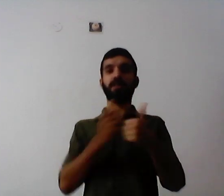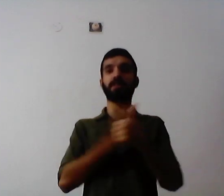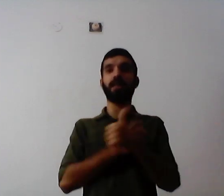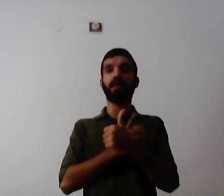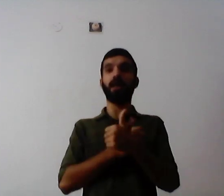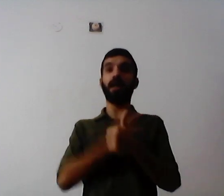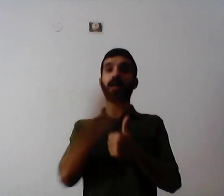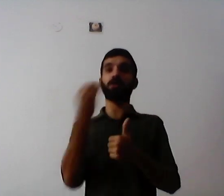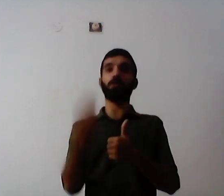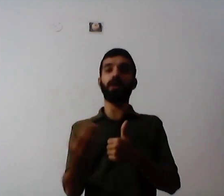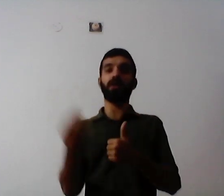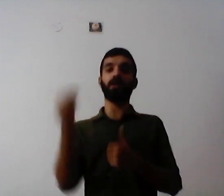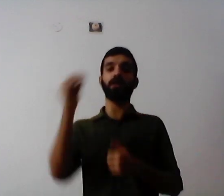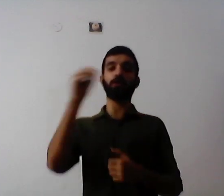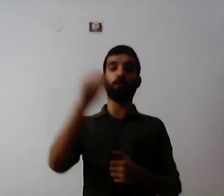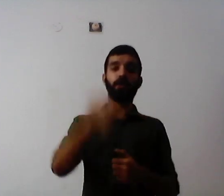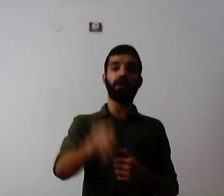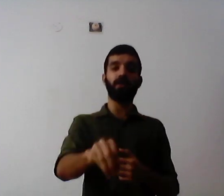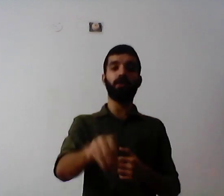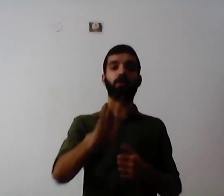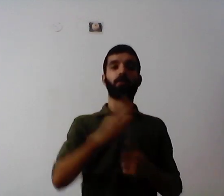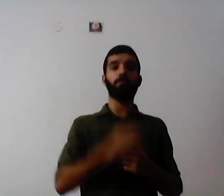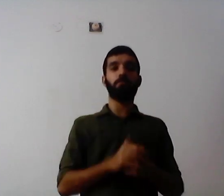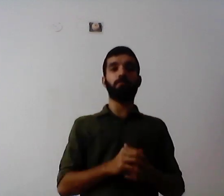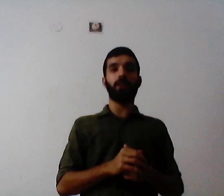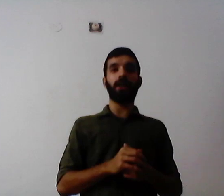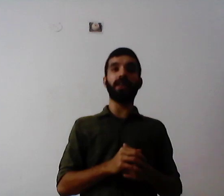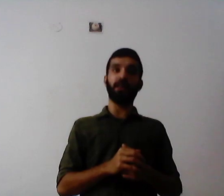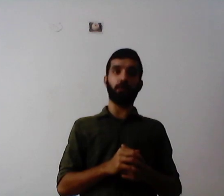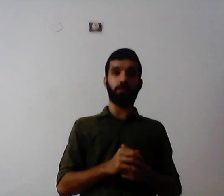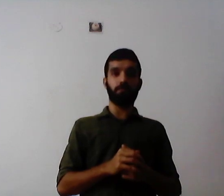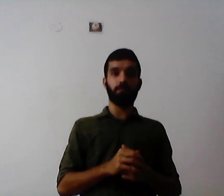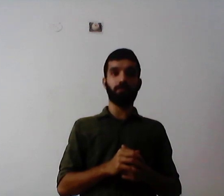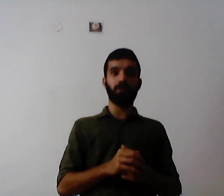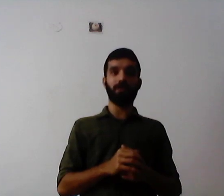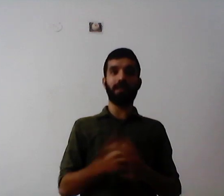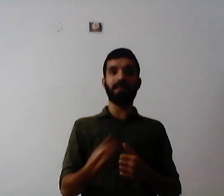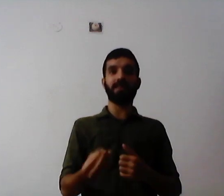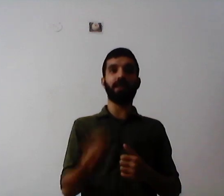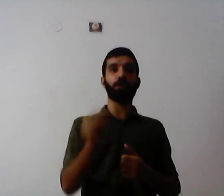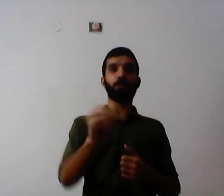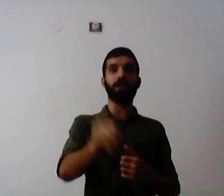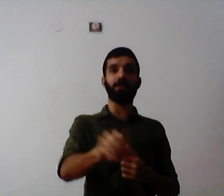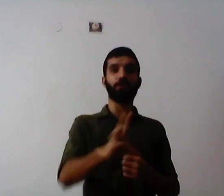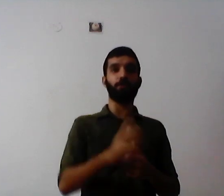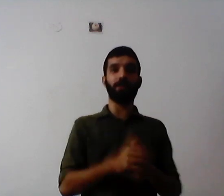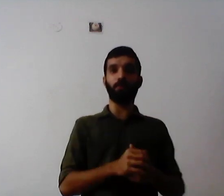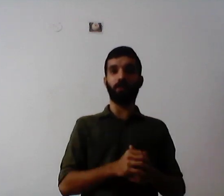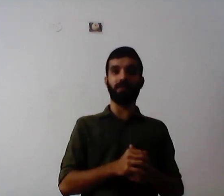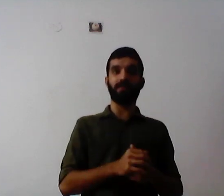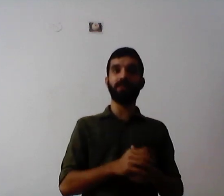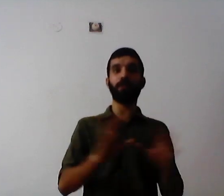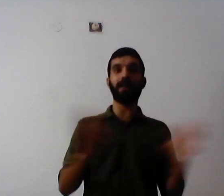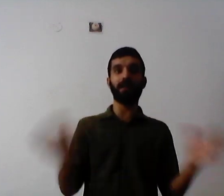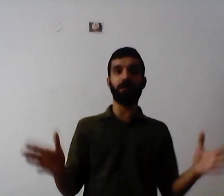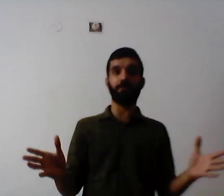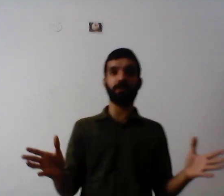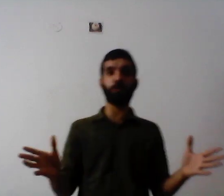take a solid dissolved in a liquid. Let's say a sugar dissolved in water, right? So that kind of a